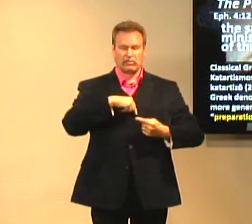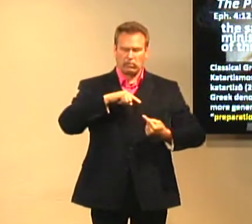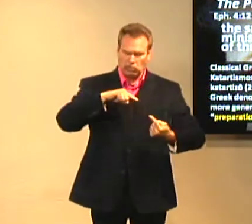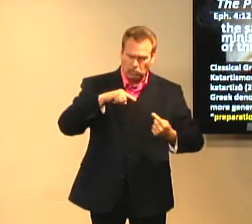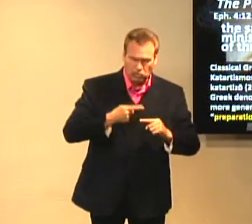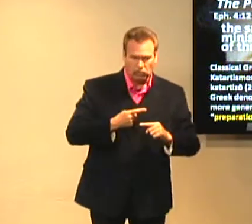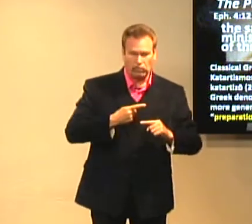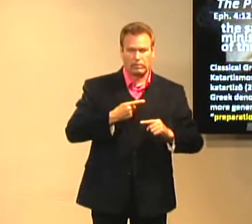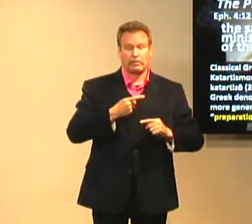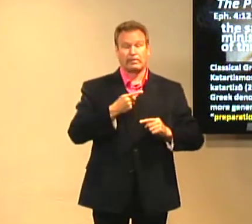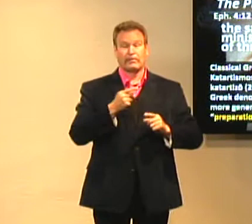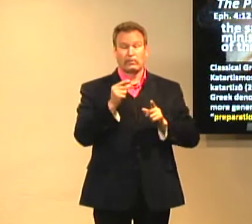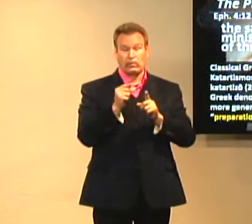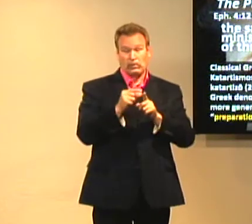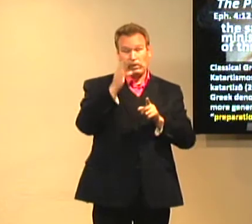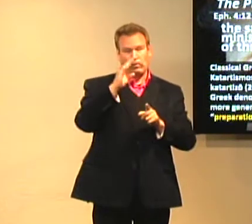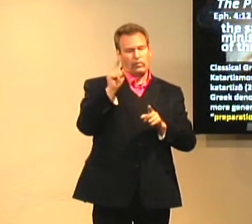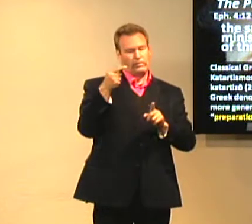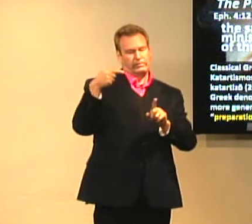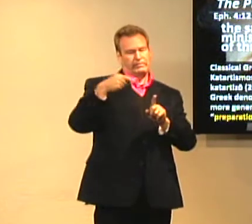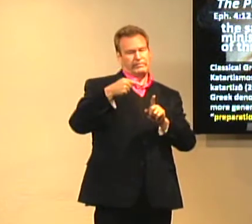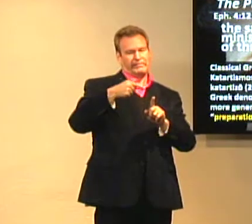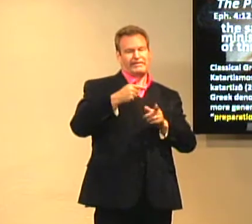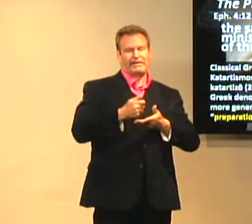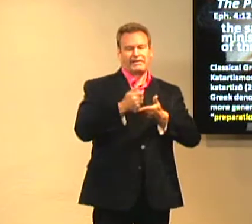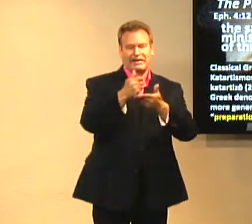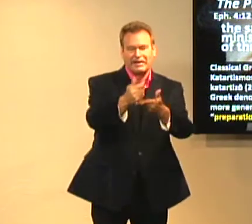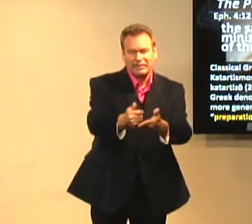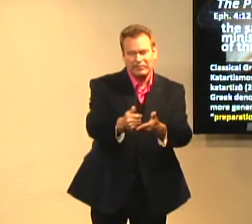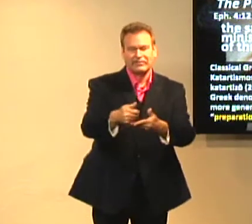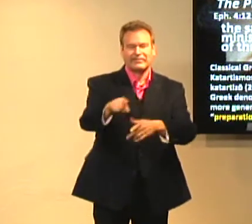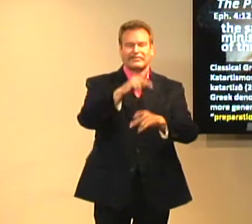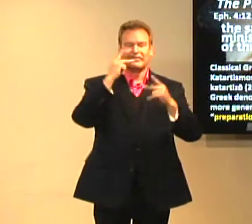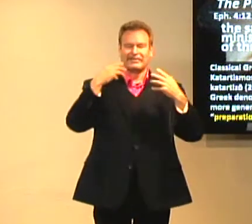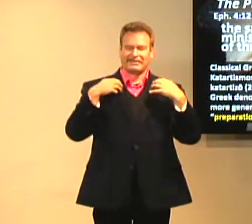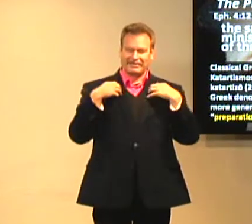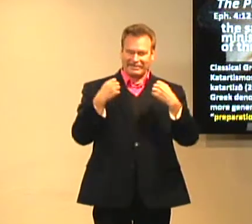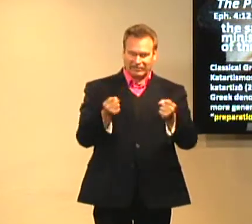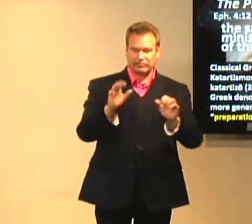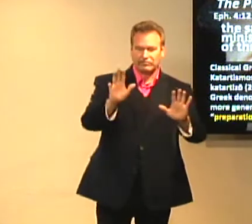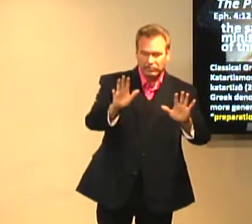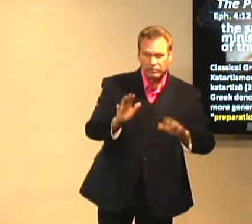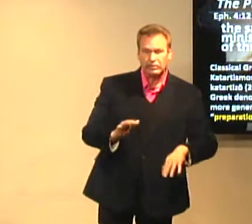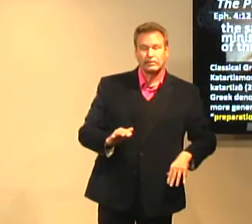for inside health, for our spirit, for our soul. It's God's purpose for us.